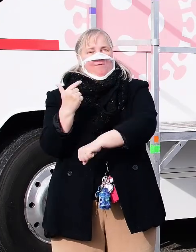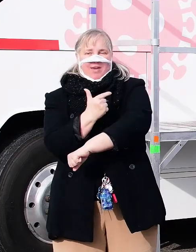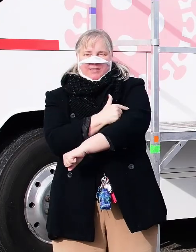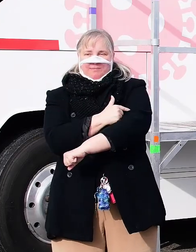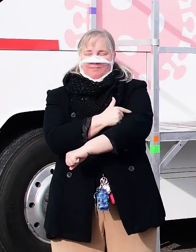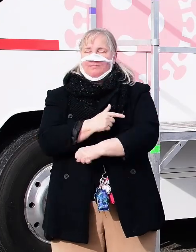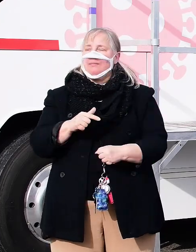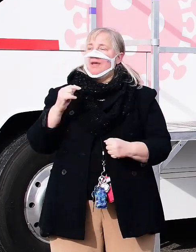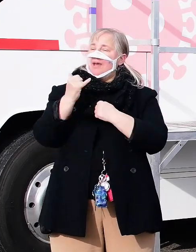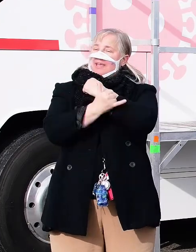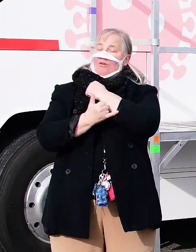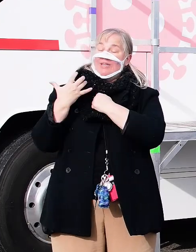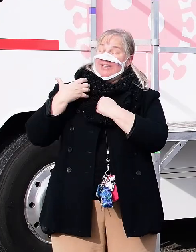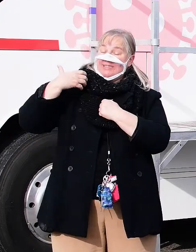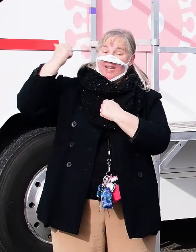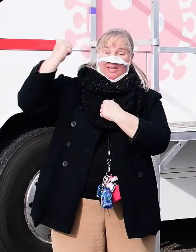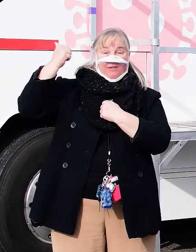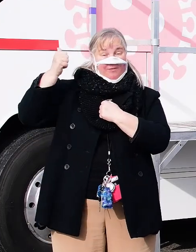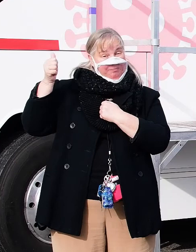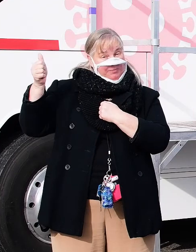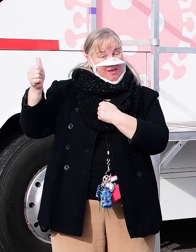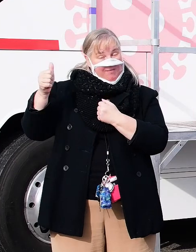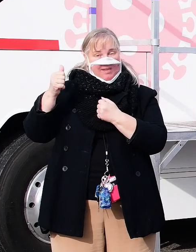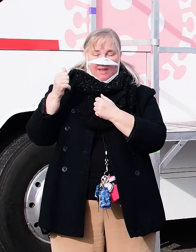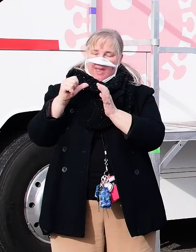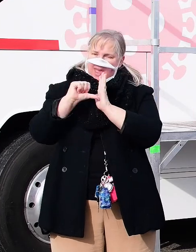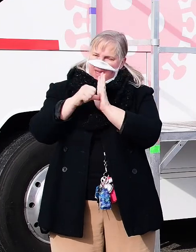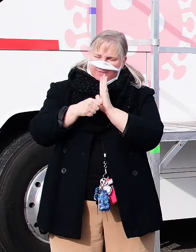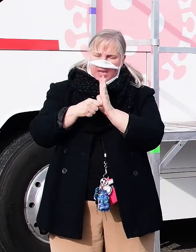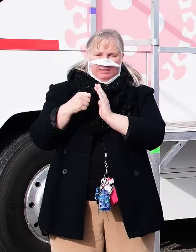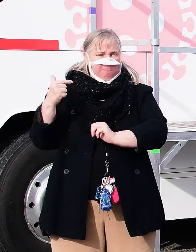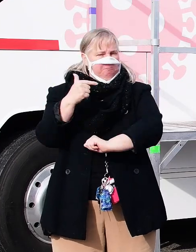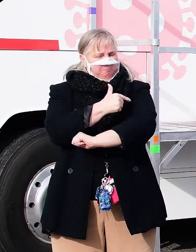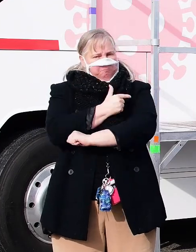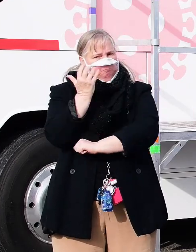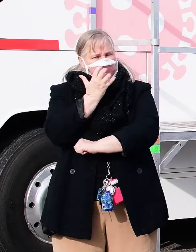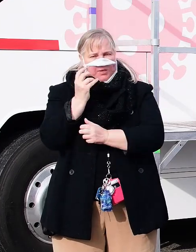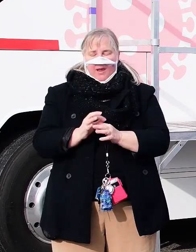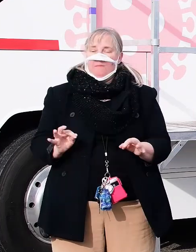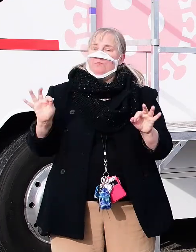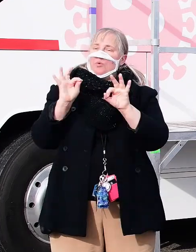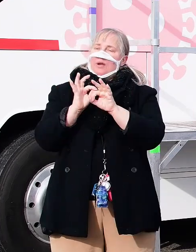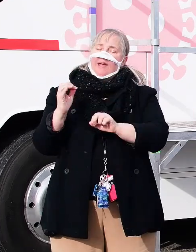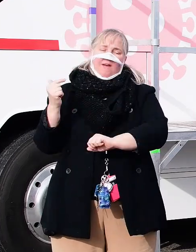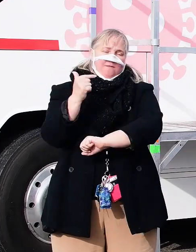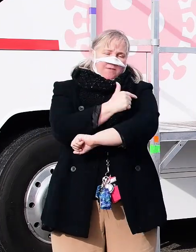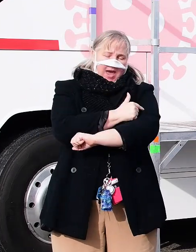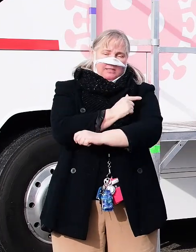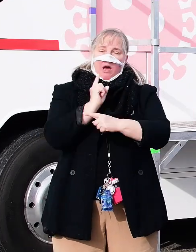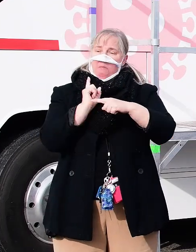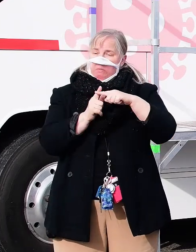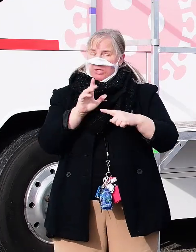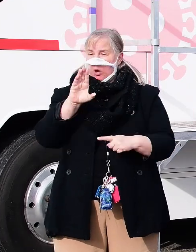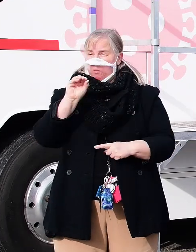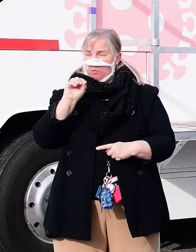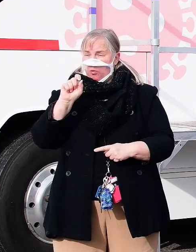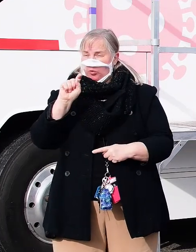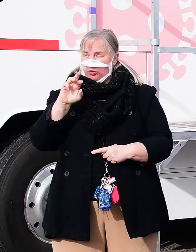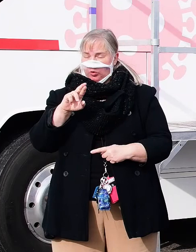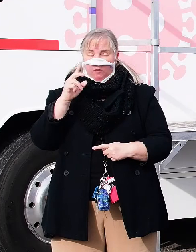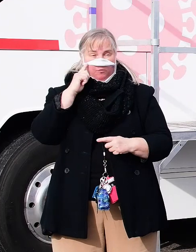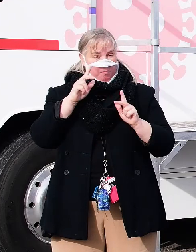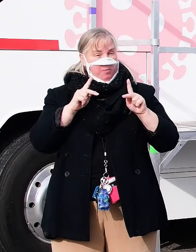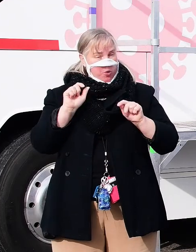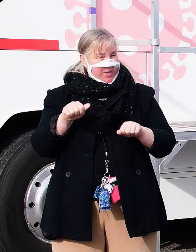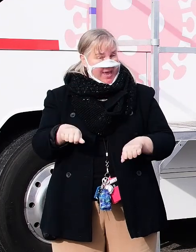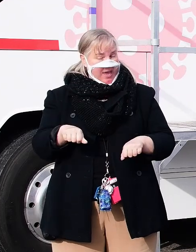The county executive emphasized the importance of vaccination. Vaccination and booster shots for those eligible remain